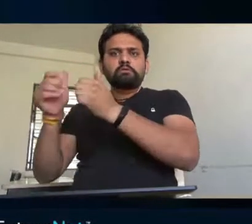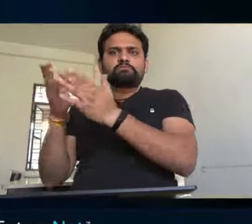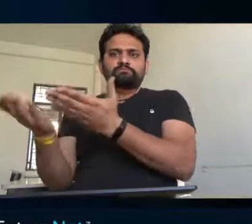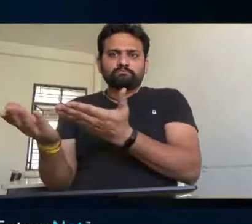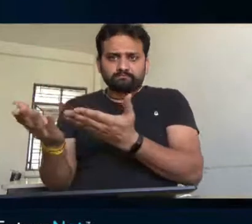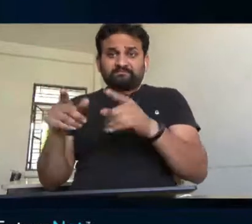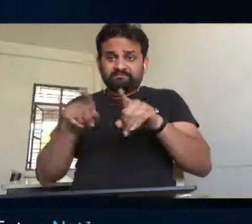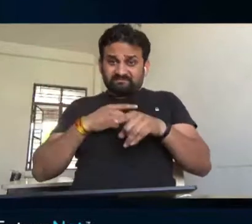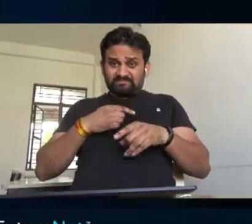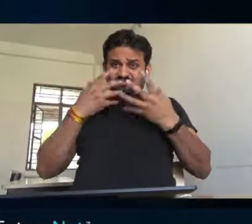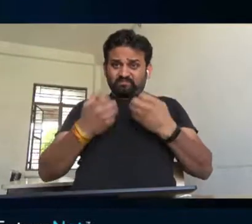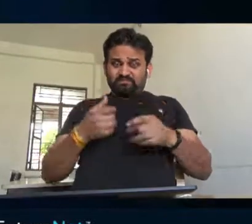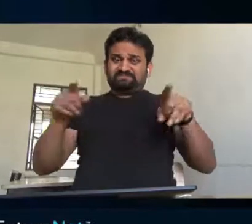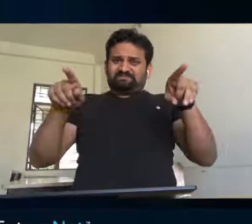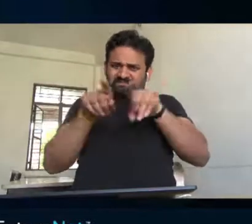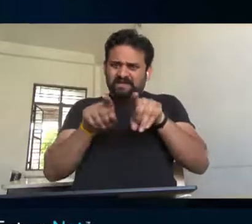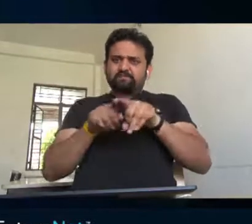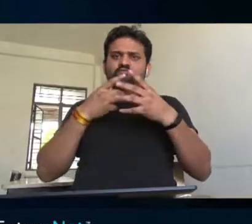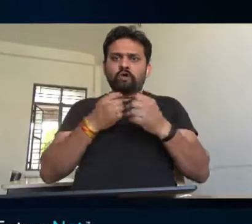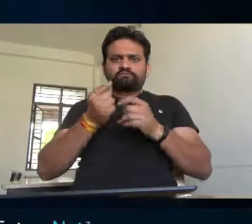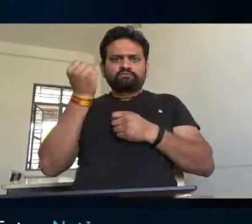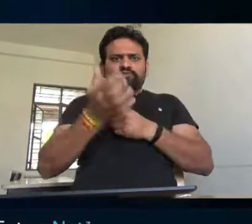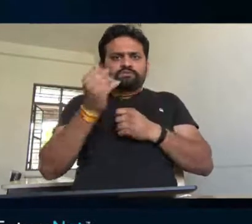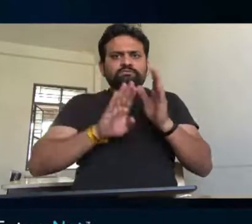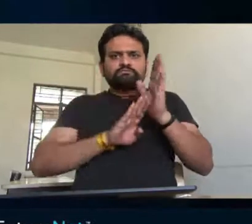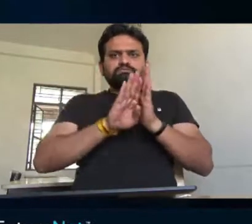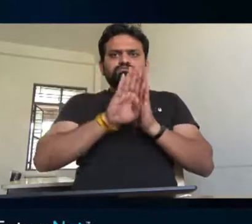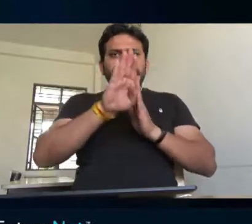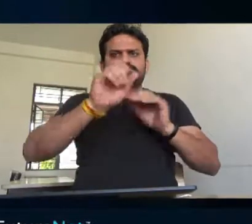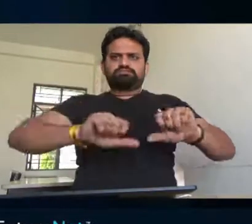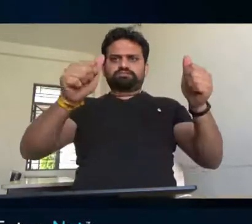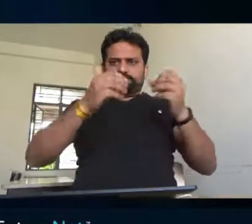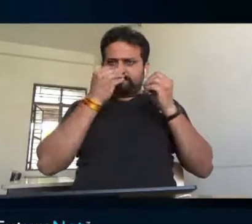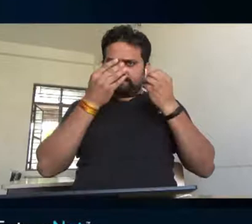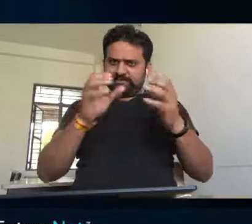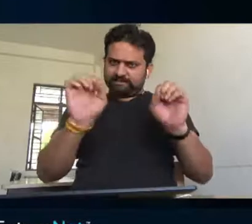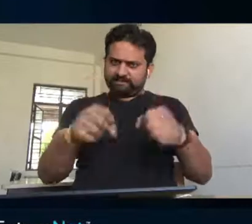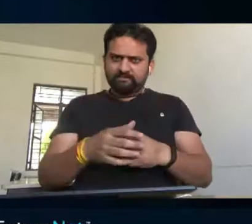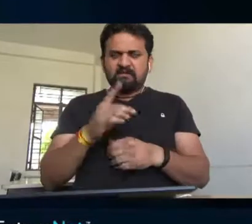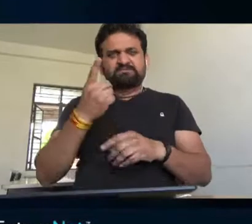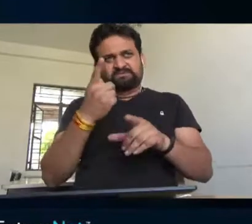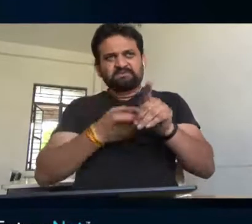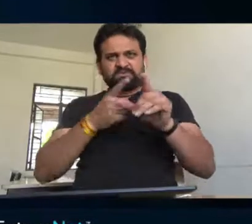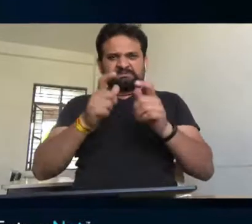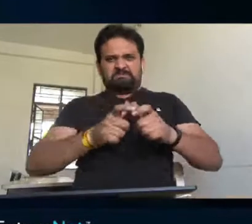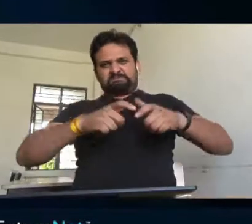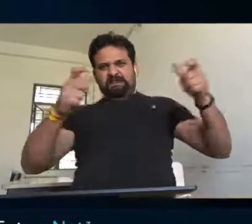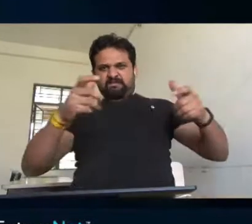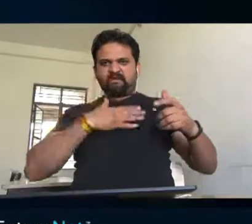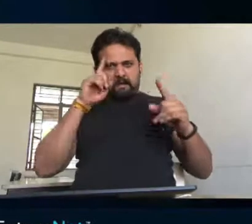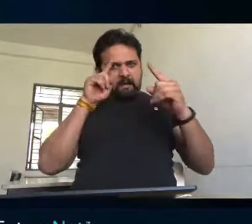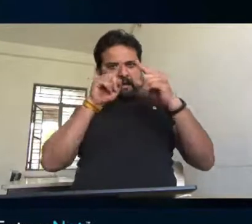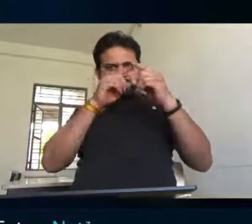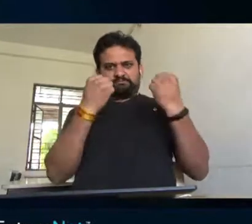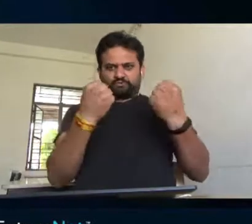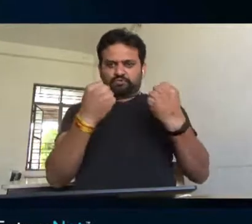idea. Nobody believed in that idea. Then it was bigger and bigger and bigger, and they invested a lot of money in sports sponsoring, and that is one of the reasons